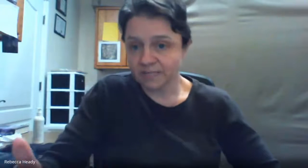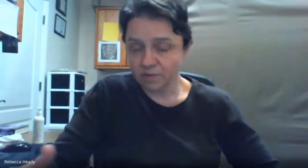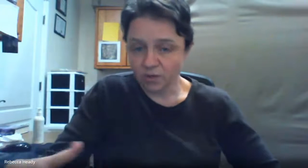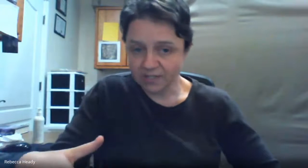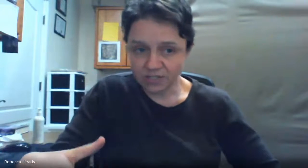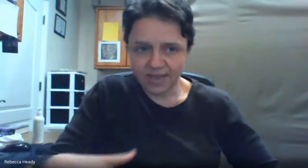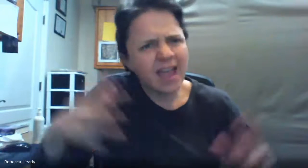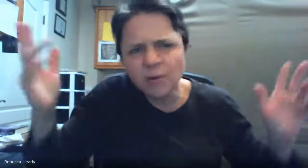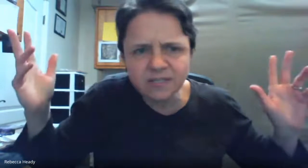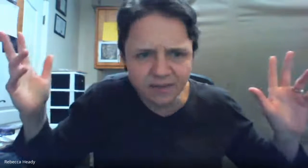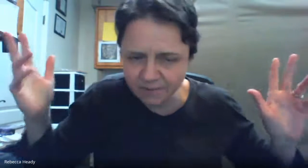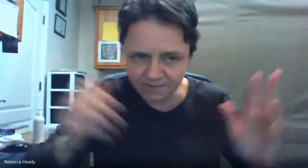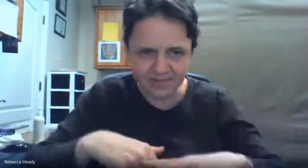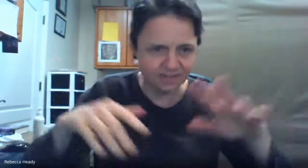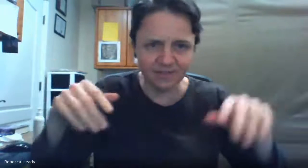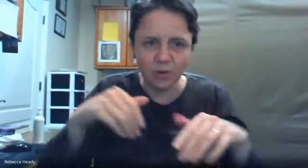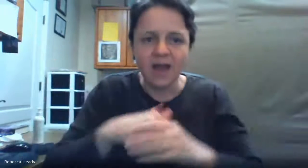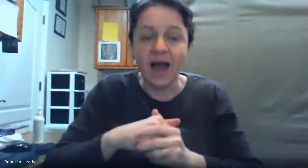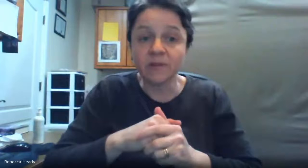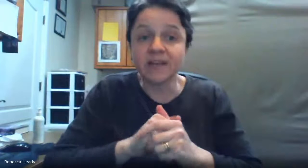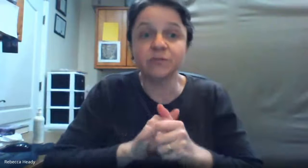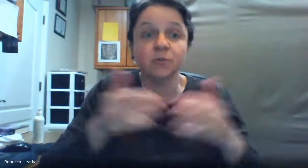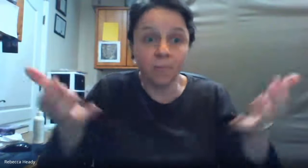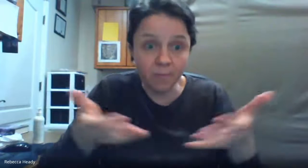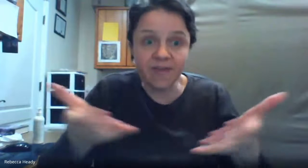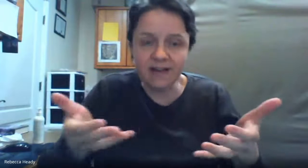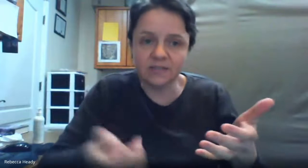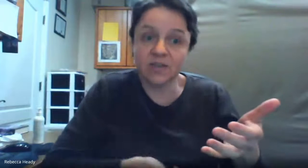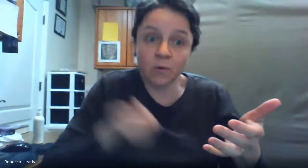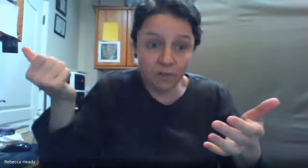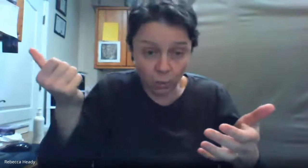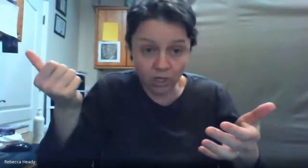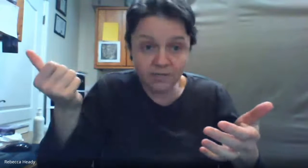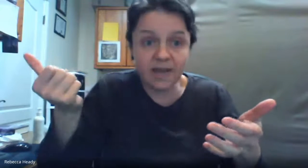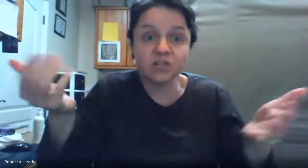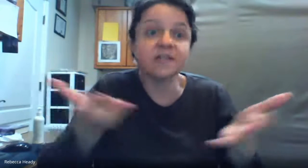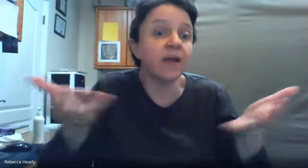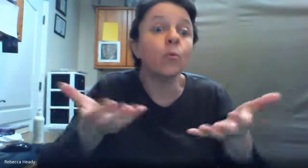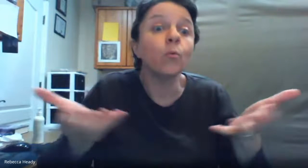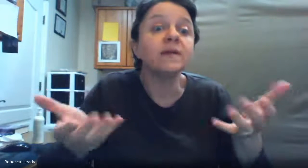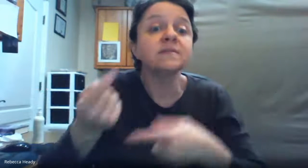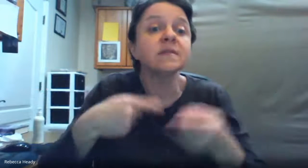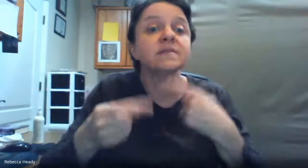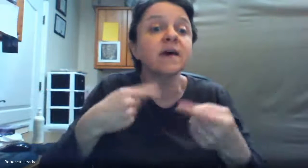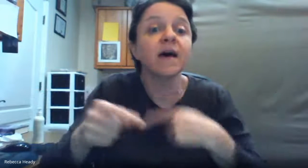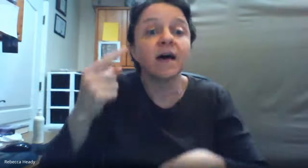instead of you guys just say, hey, what's the sign for this? You know, I would like you to remember that, to get rid of the words and just say,